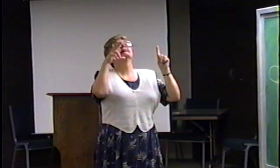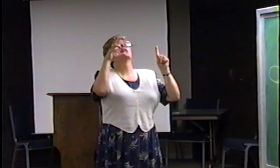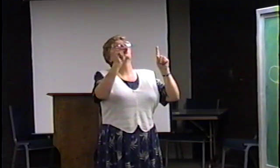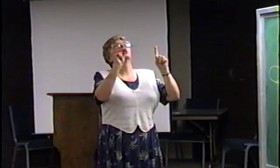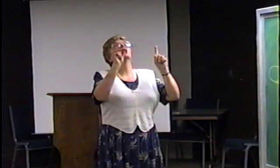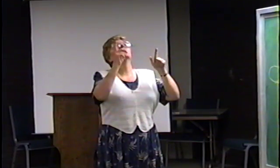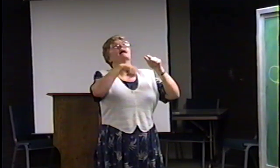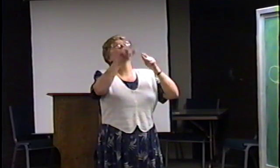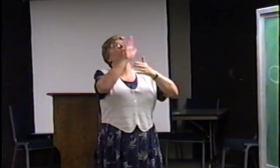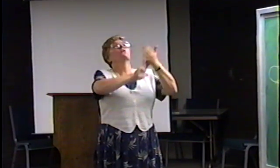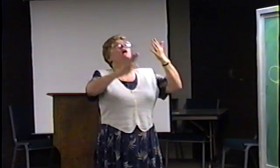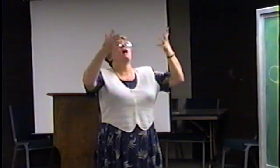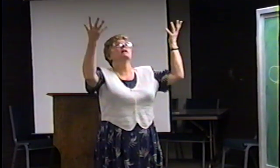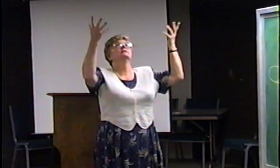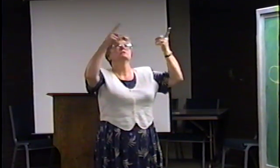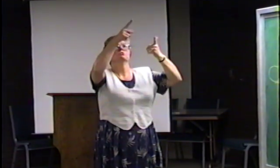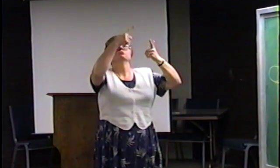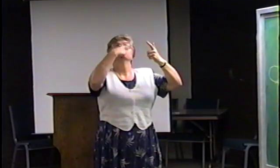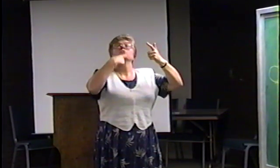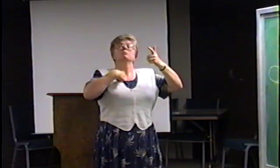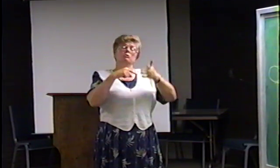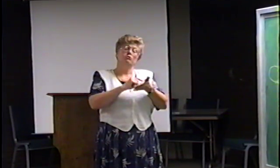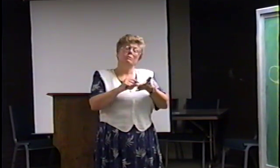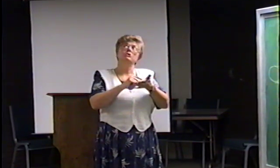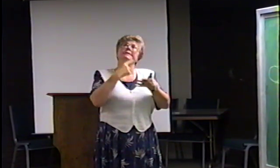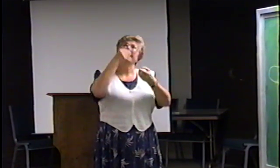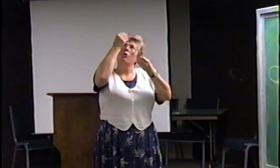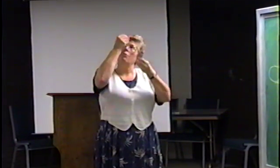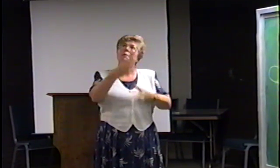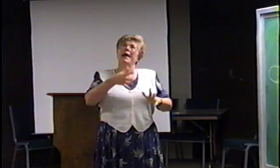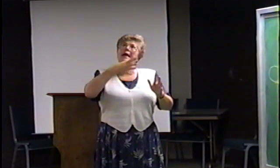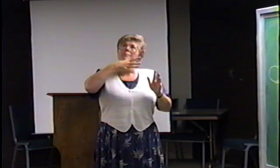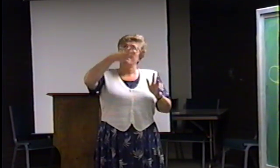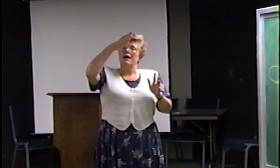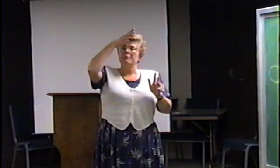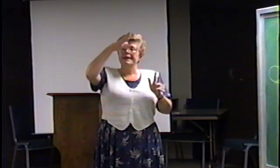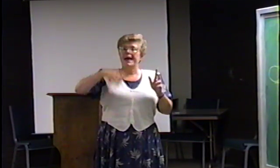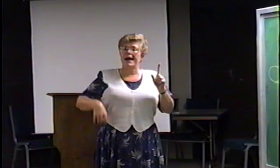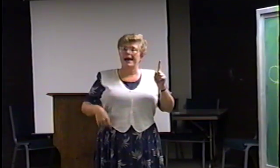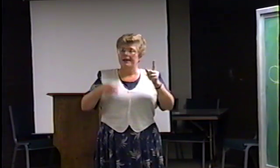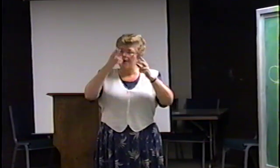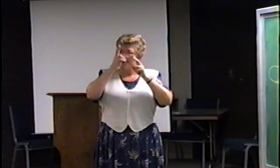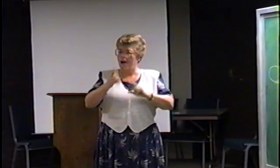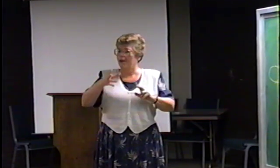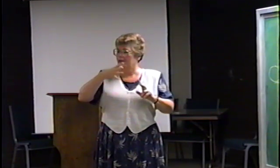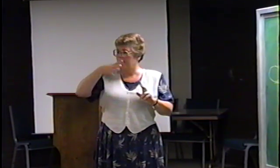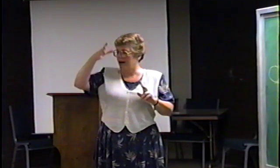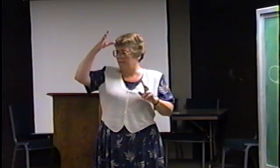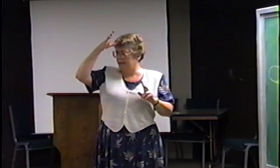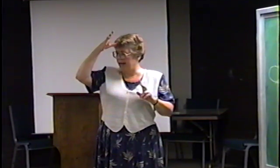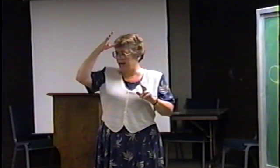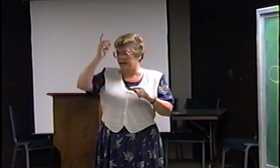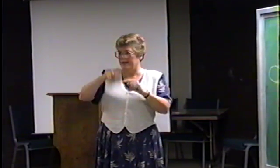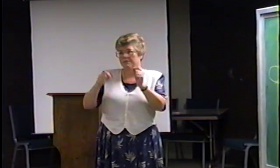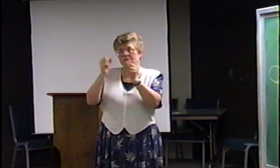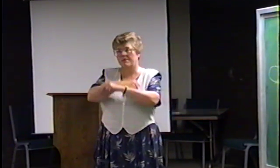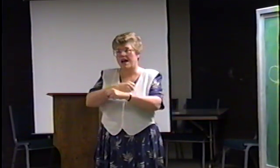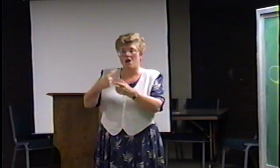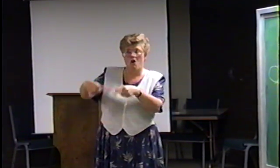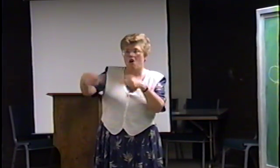Then her can't go high. Trip to death. Obey mom, dad. Honor mom, dad. Why